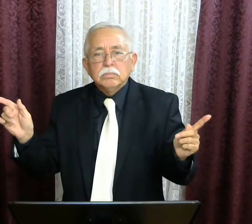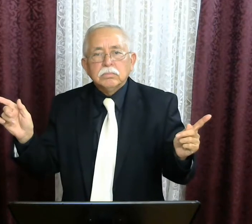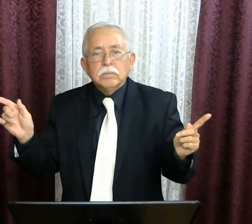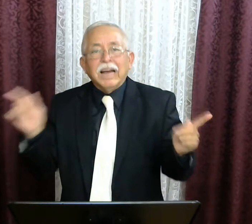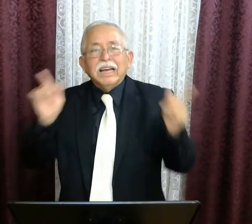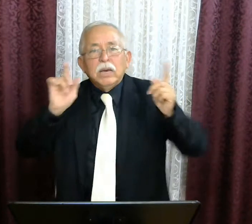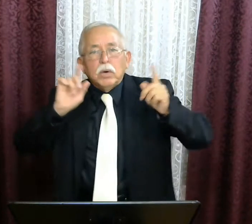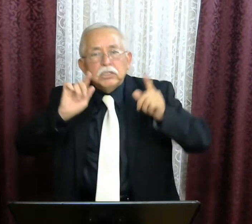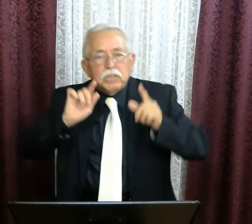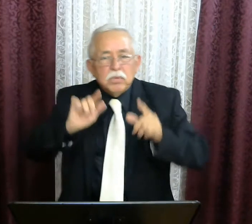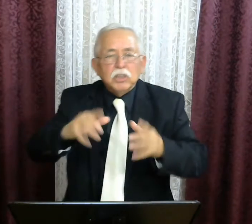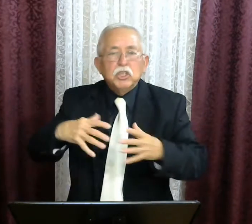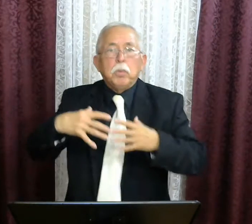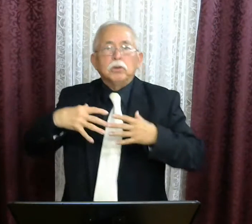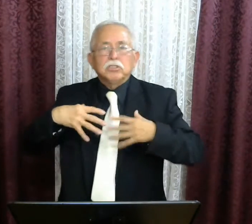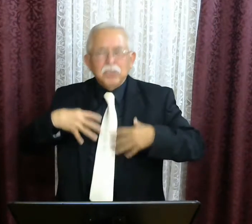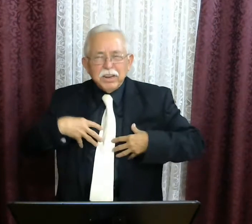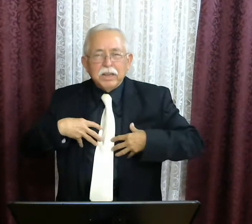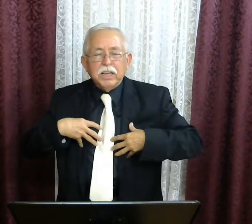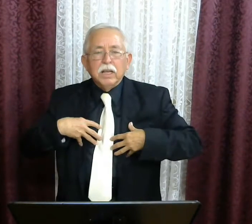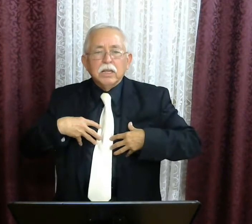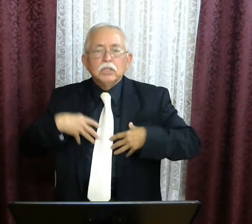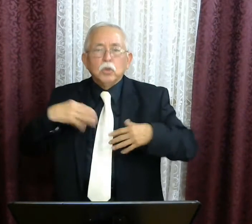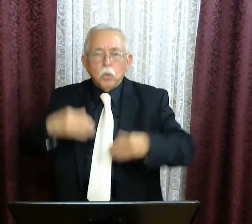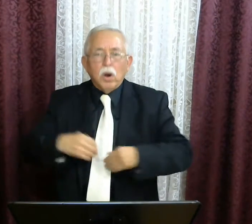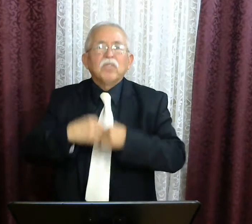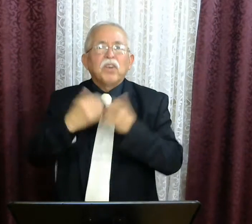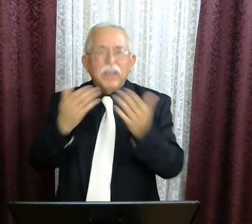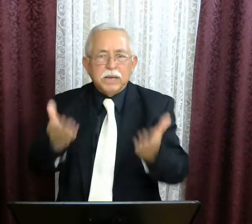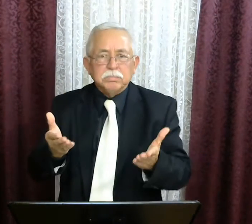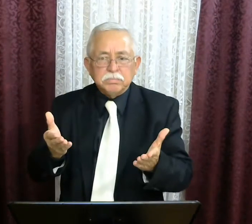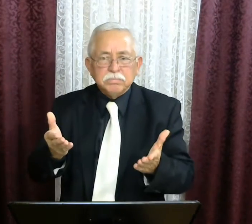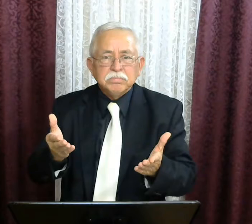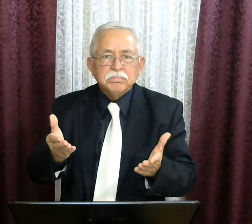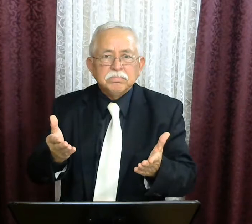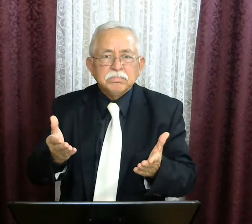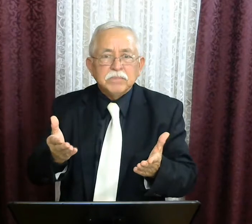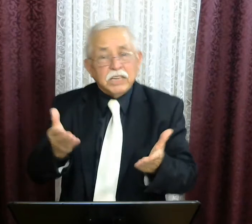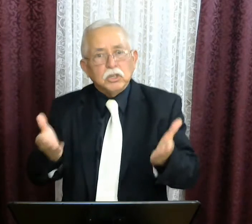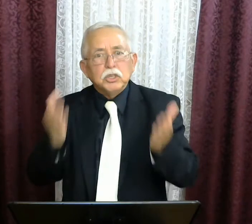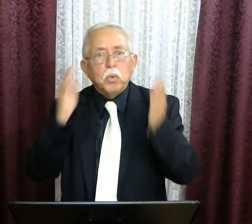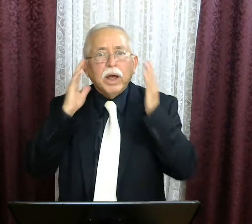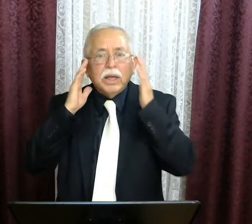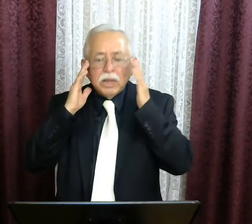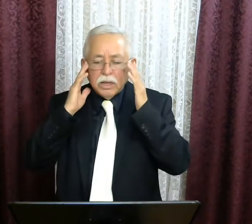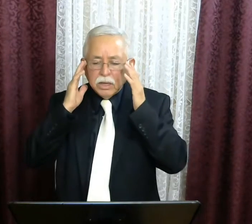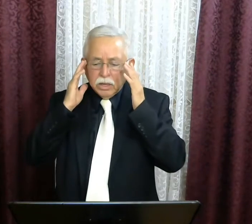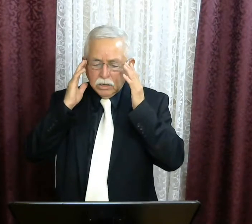But he wants to give us the opportunity to work for him in such a way.